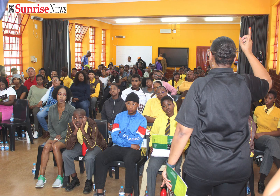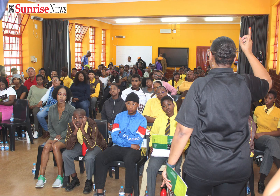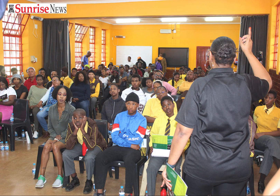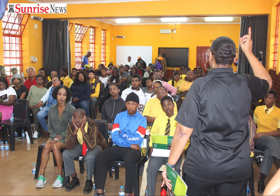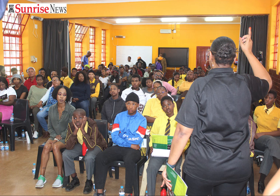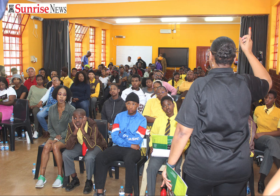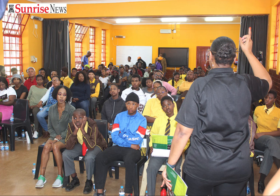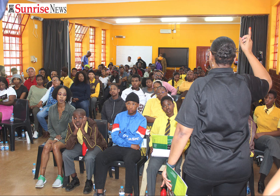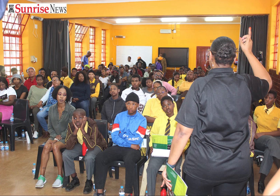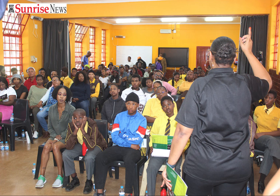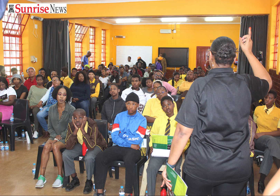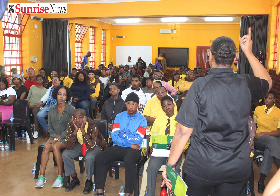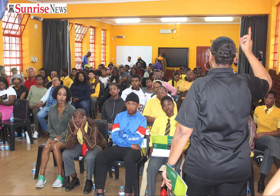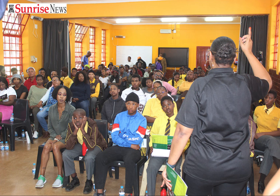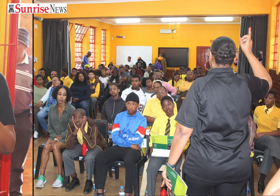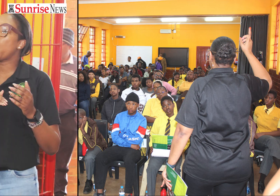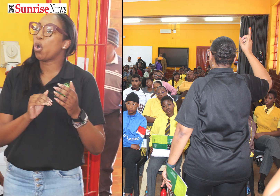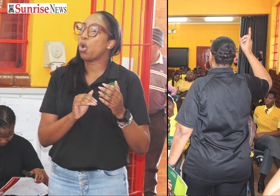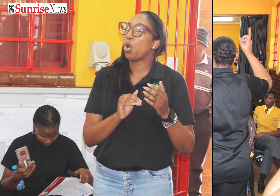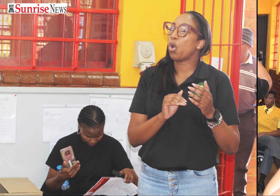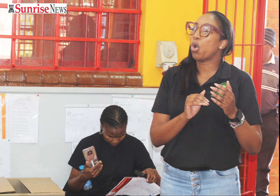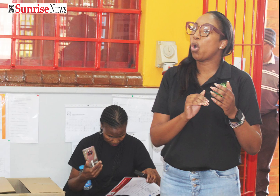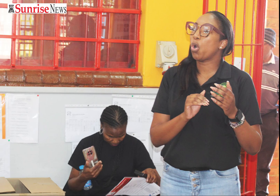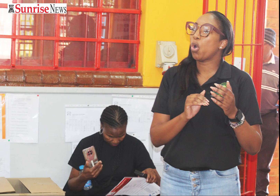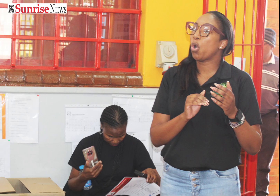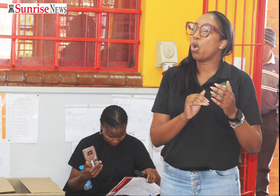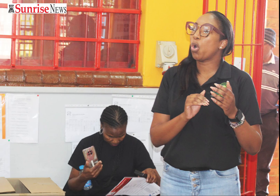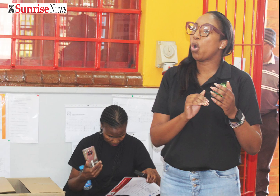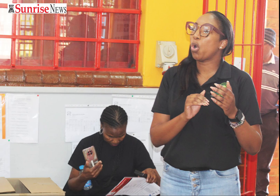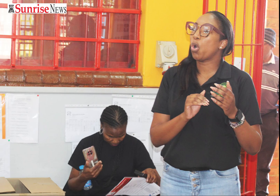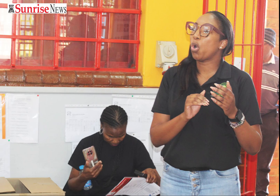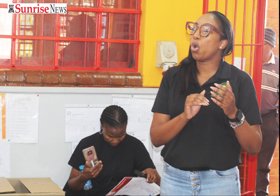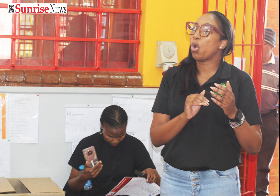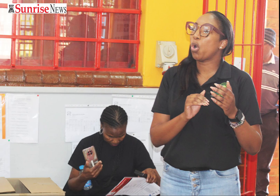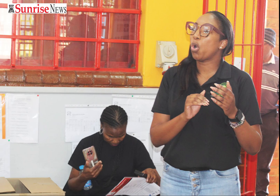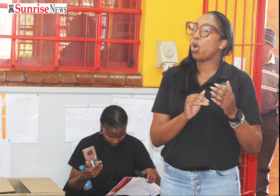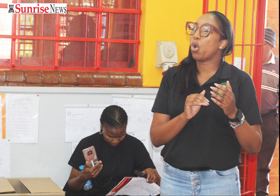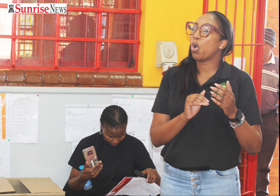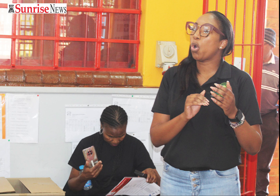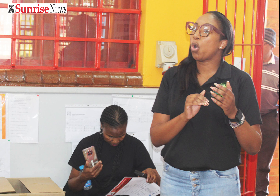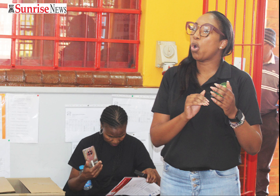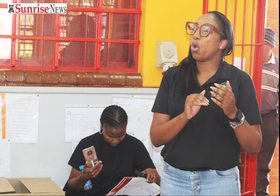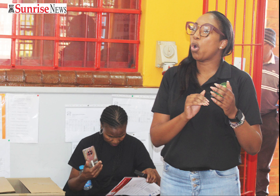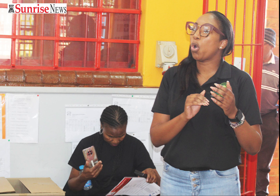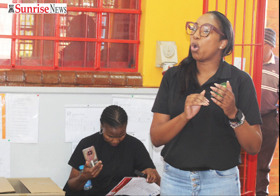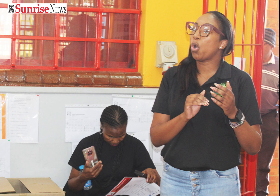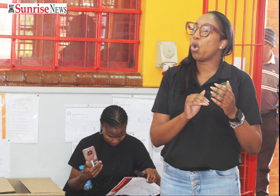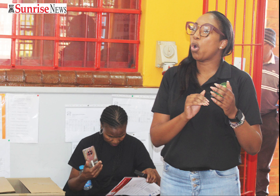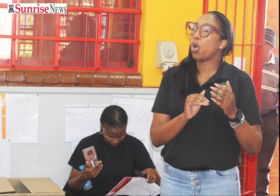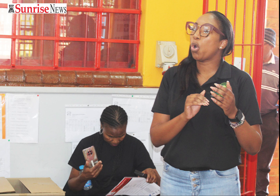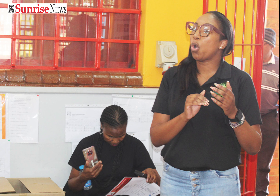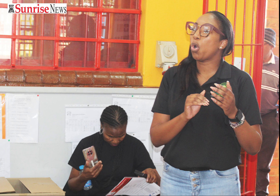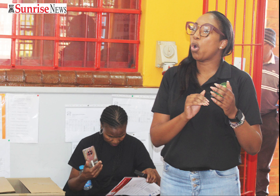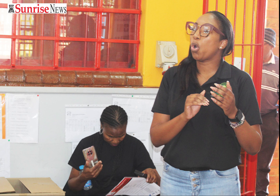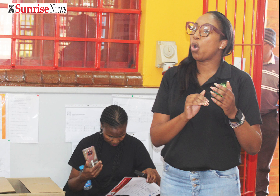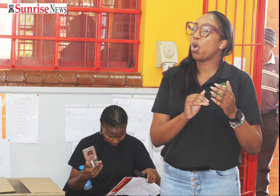letter in terms of going to a clinic or going to a police station. And we'll put a disclaimer on that letter to say, remember, this person is deaf, and